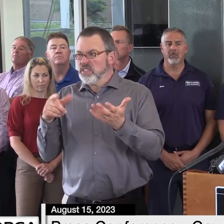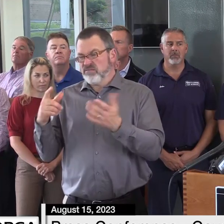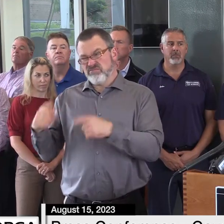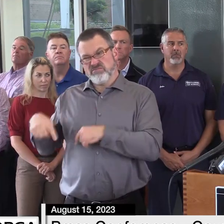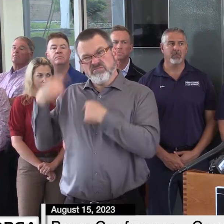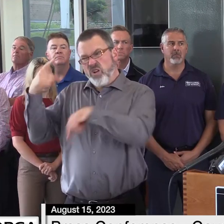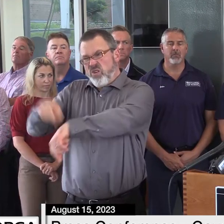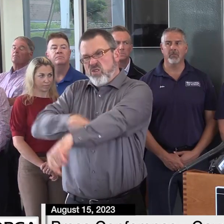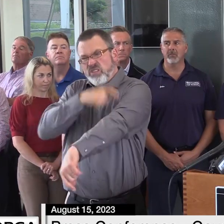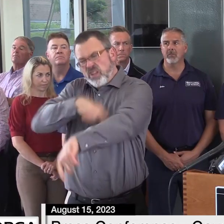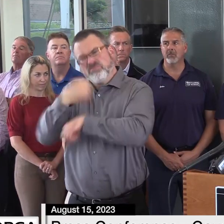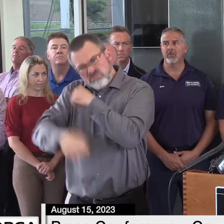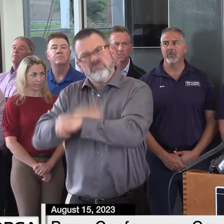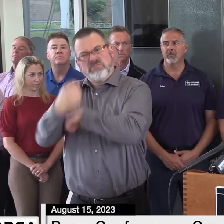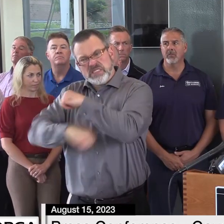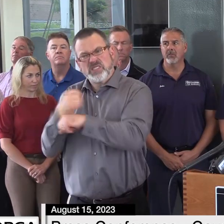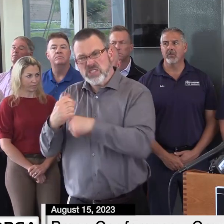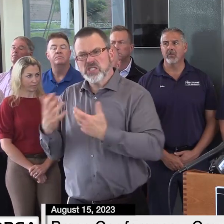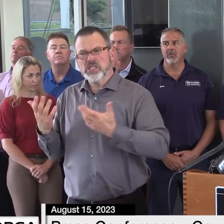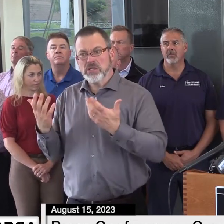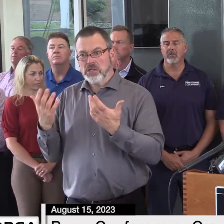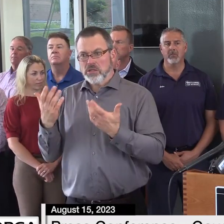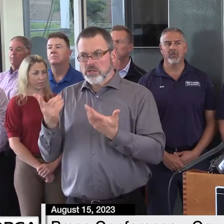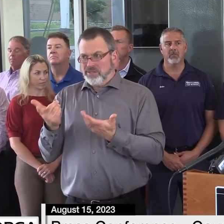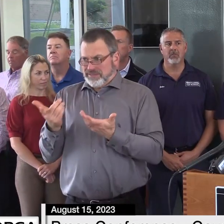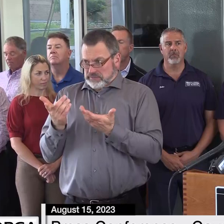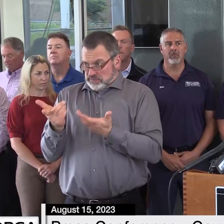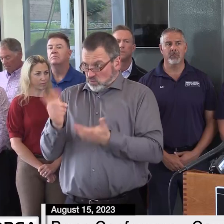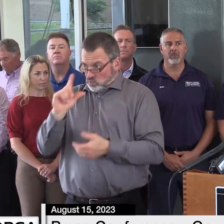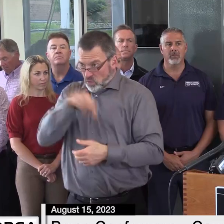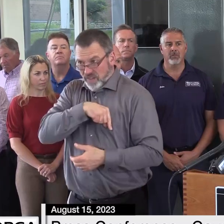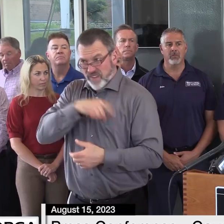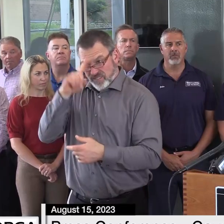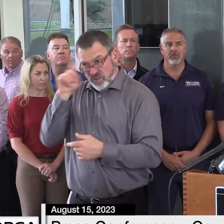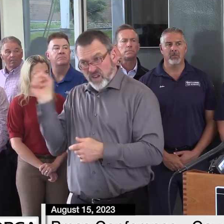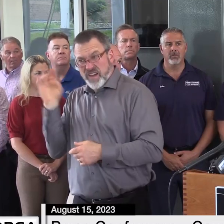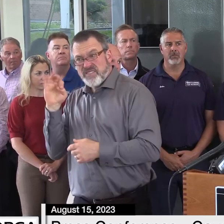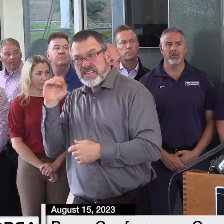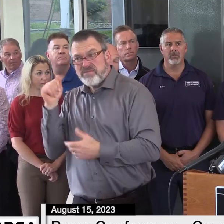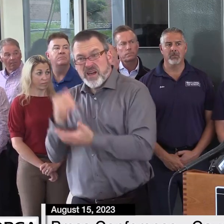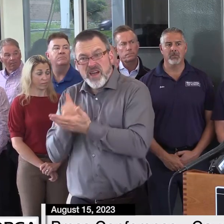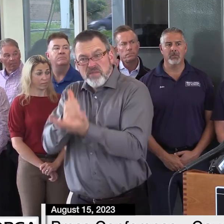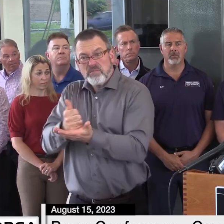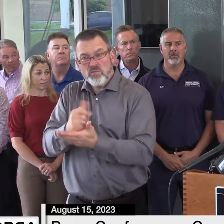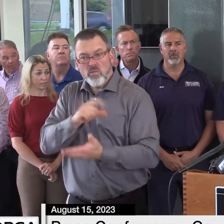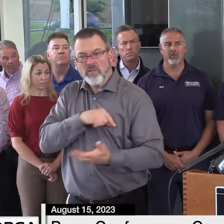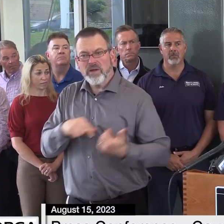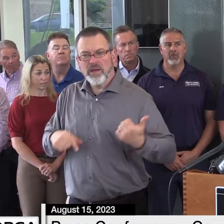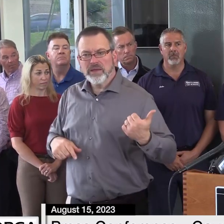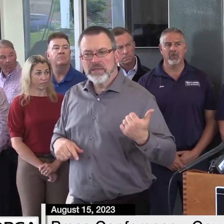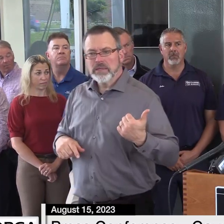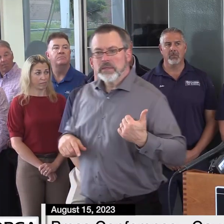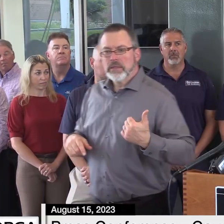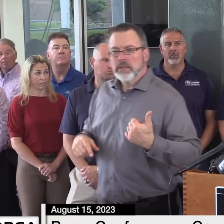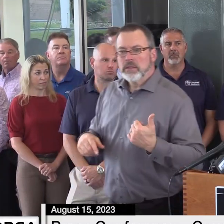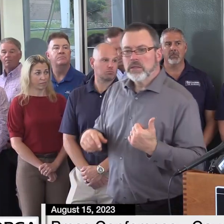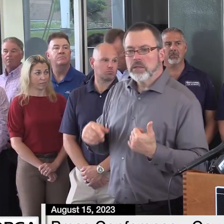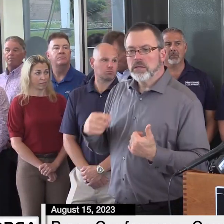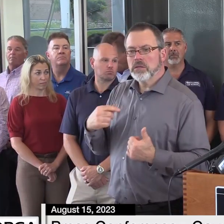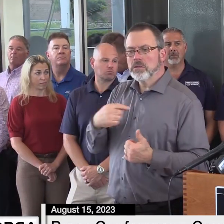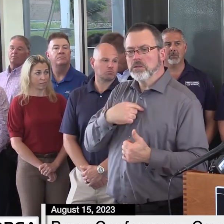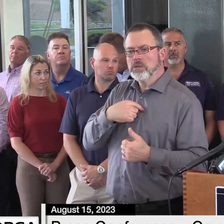are they eligible for FEMA relief funds as well? We did not distinguish between those who